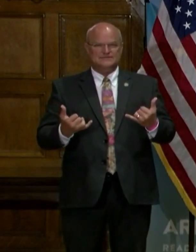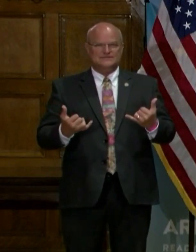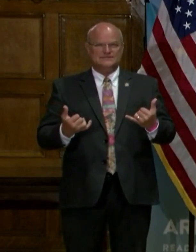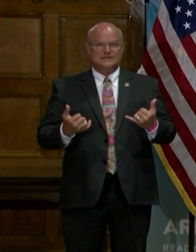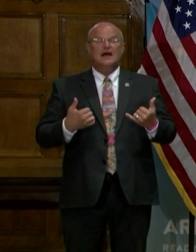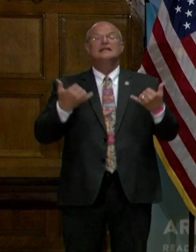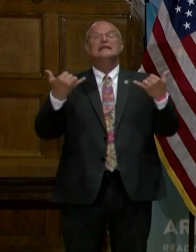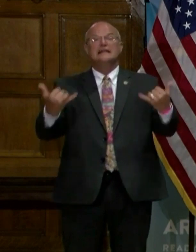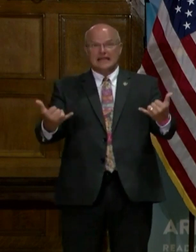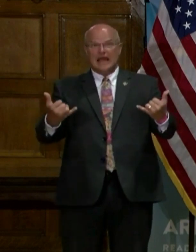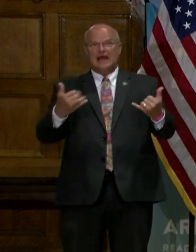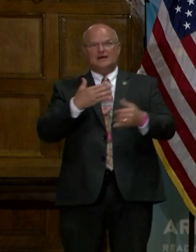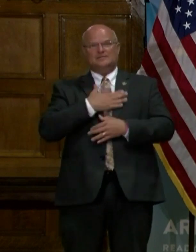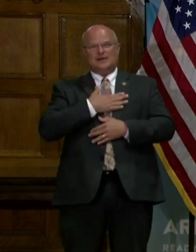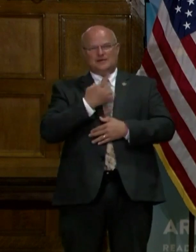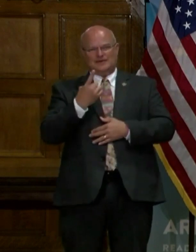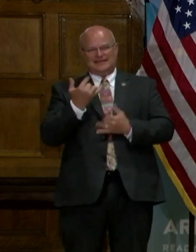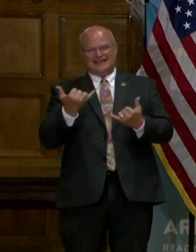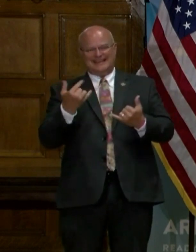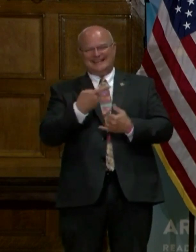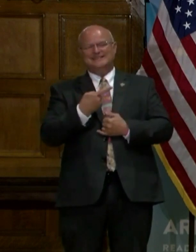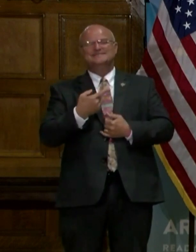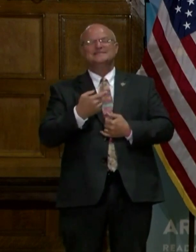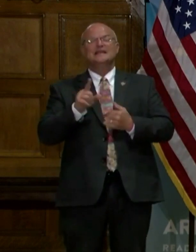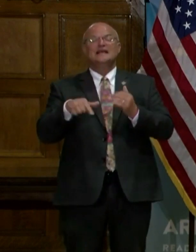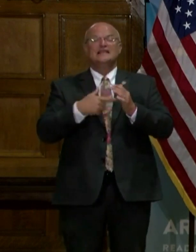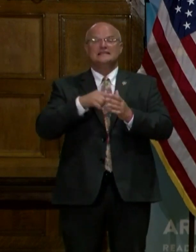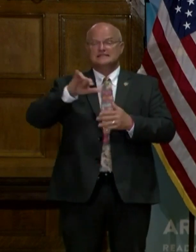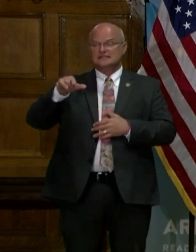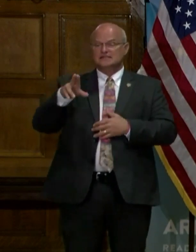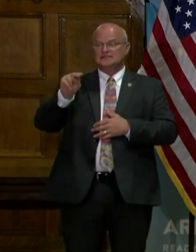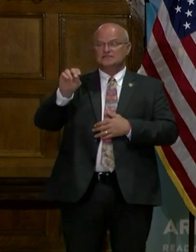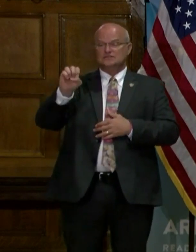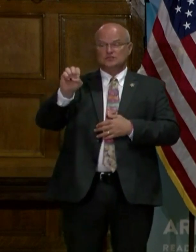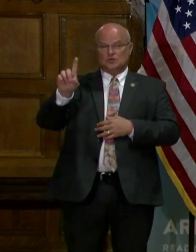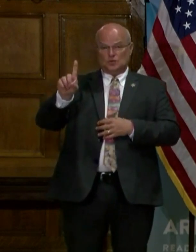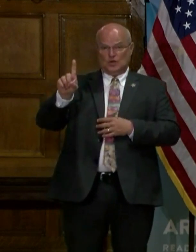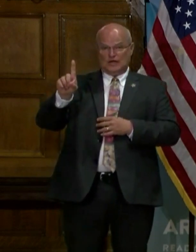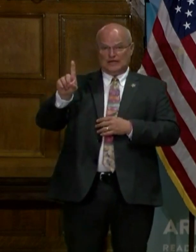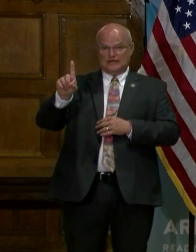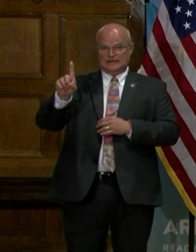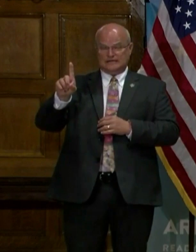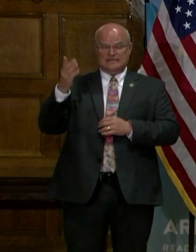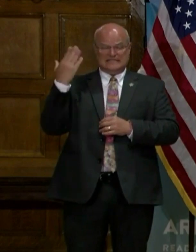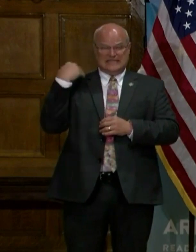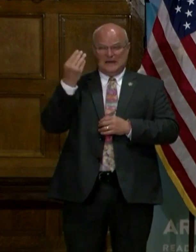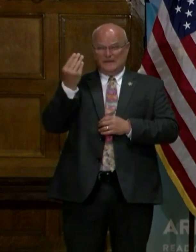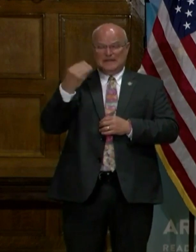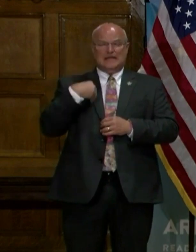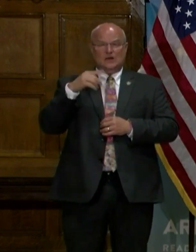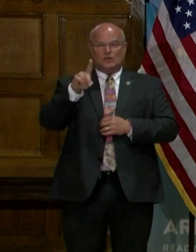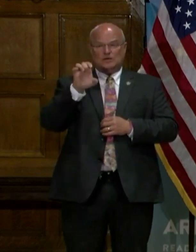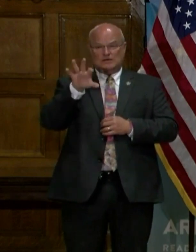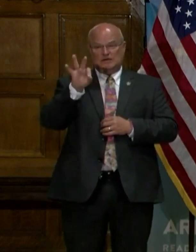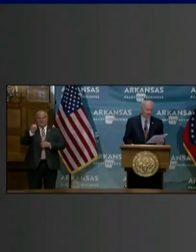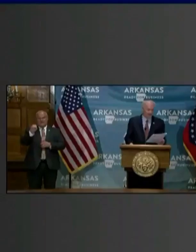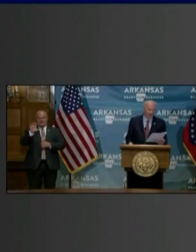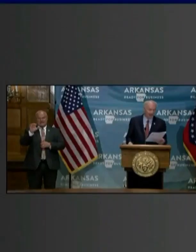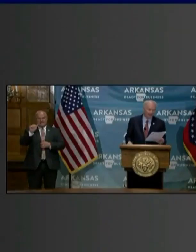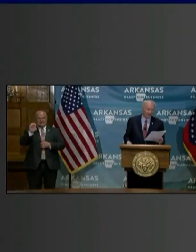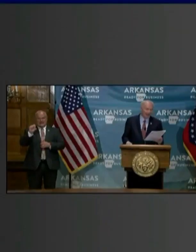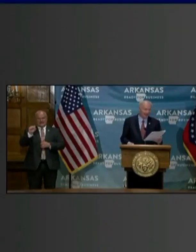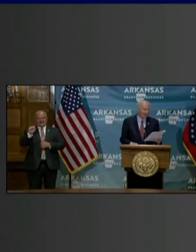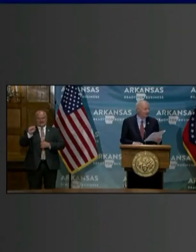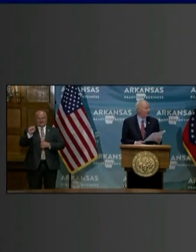I'm to my 190. So this is June 1, back on Monday, we had 190 cases, and